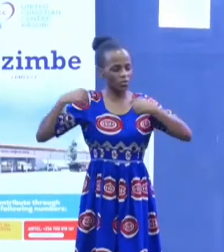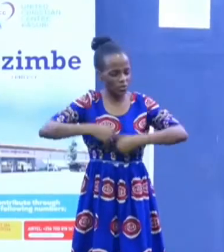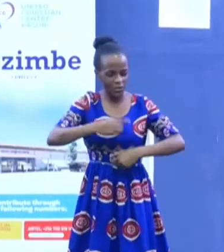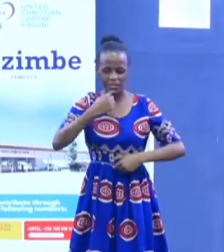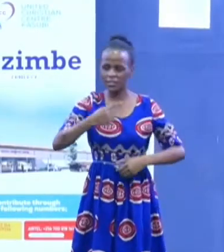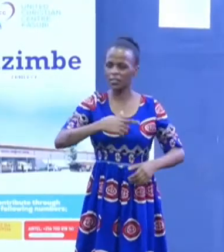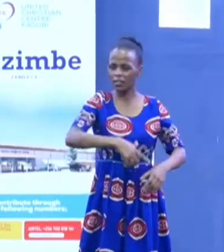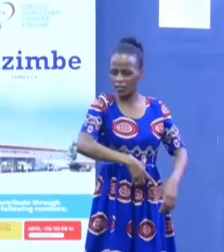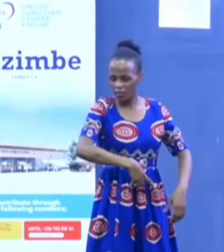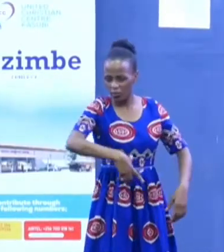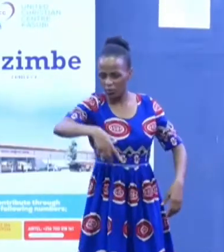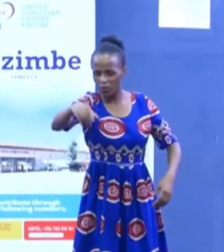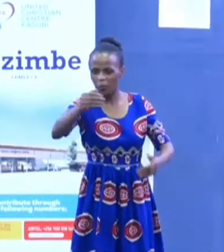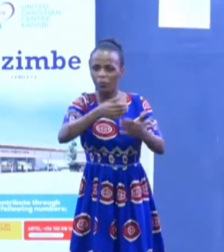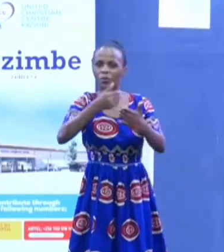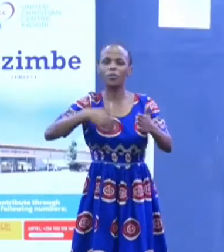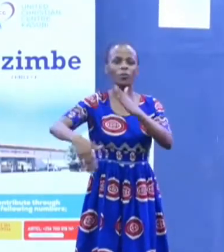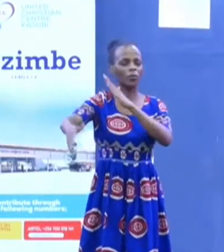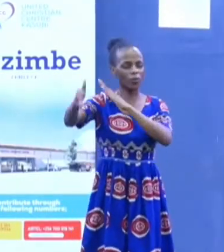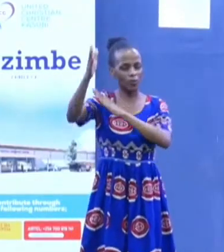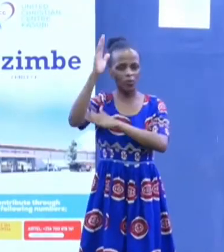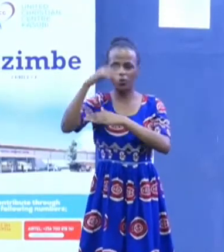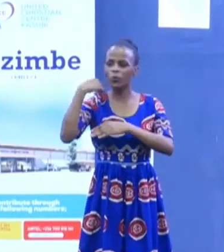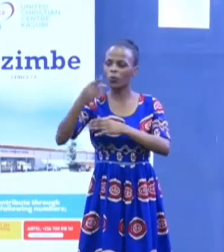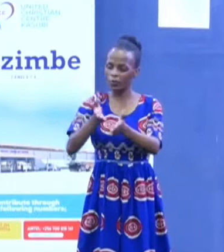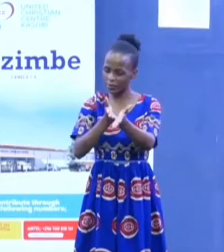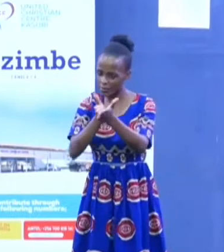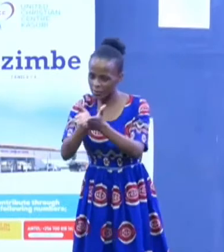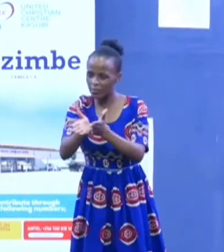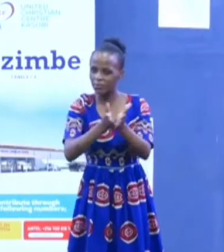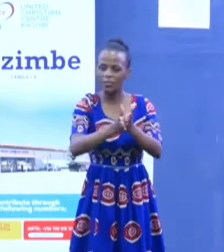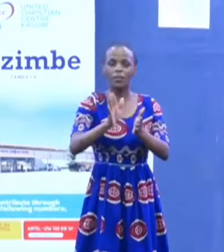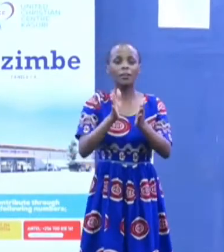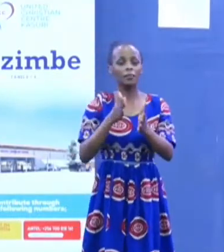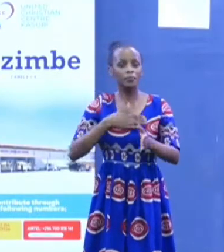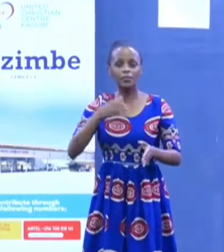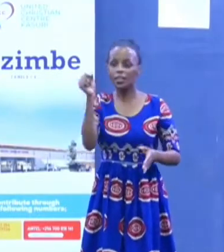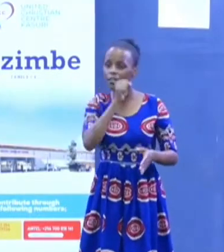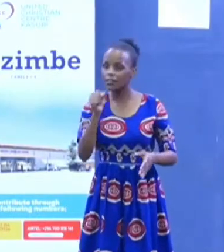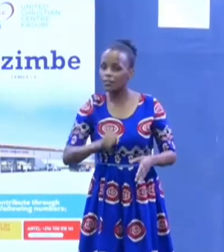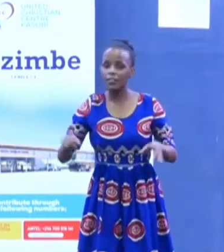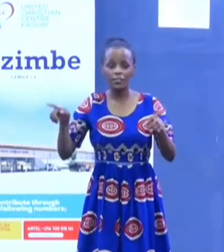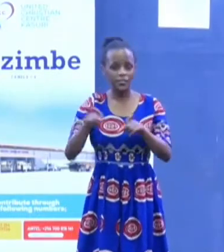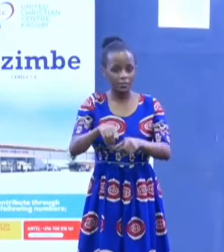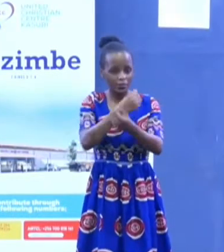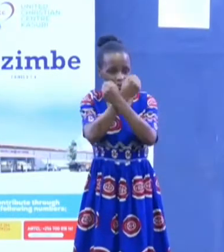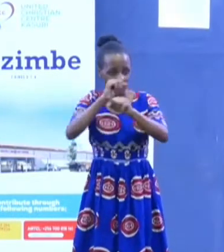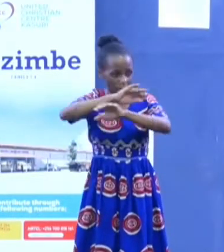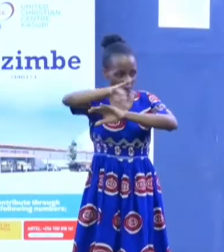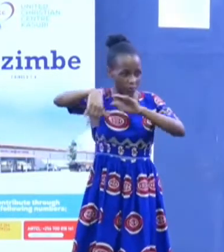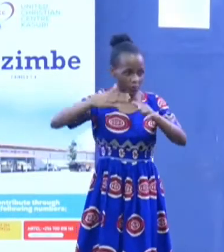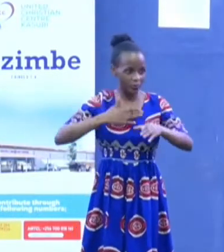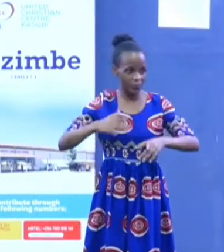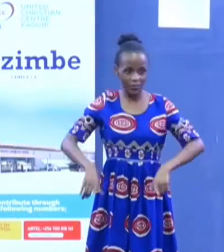God, before whom my fathers Abraham and Isaac walked, the God who has fed me all my life long to this day, the